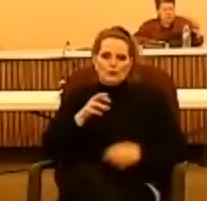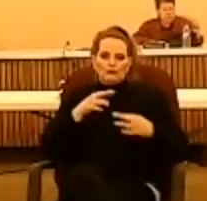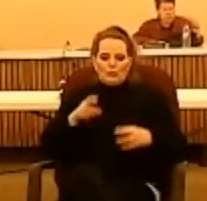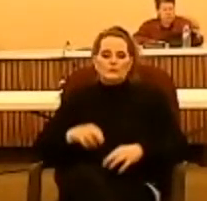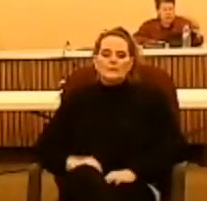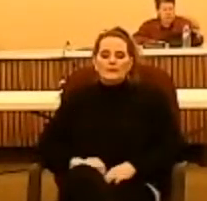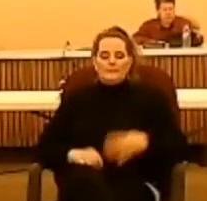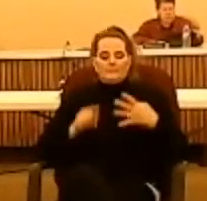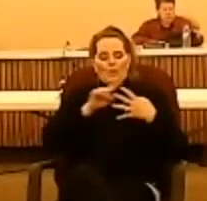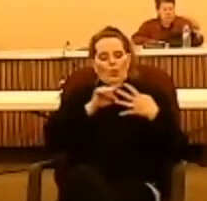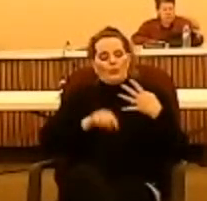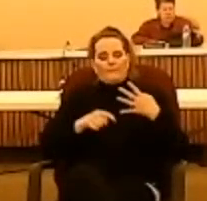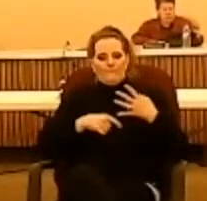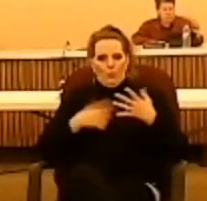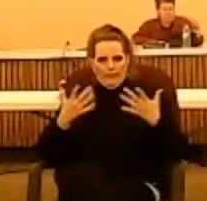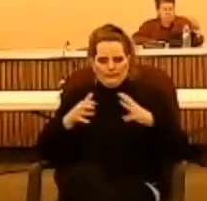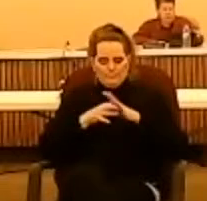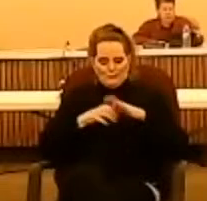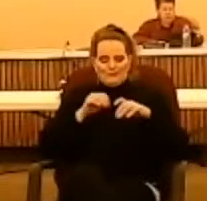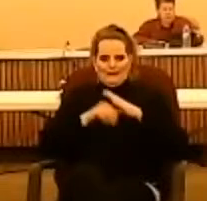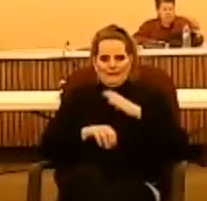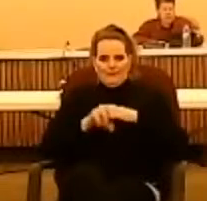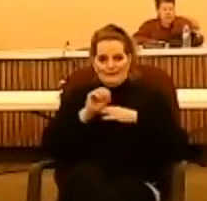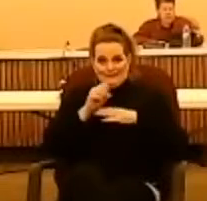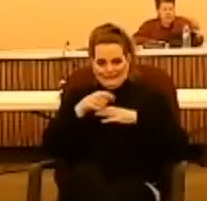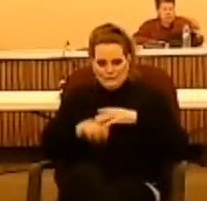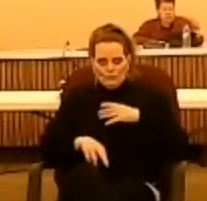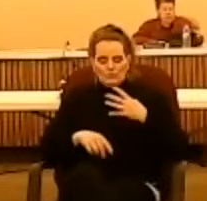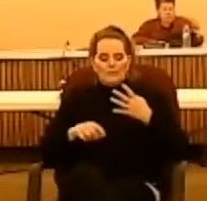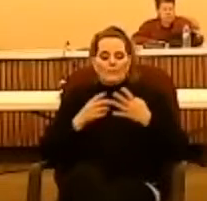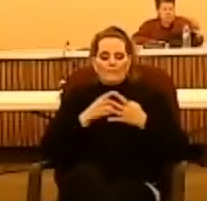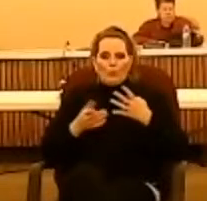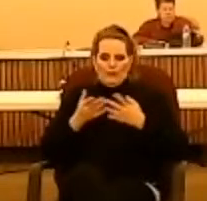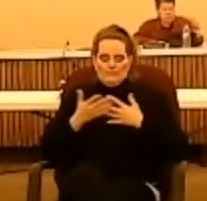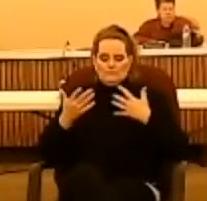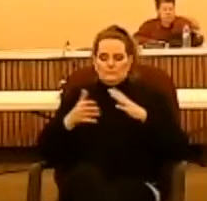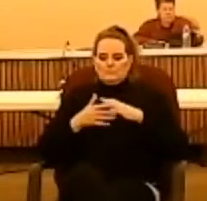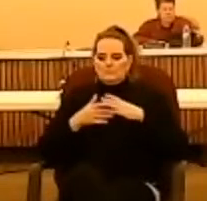four things that, you know, this board had identified as